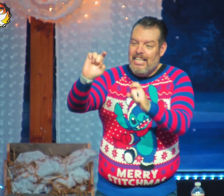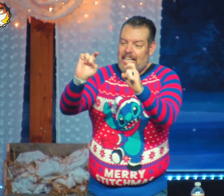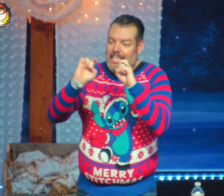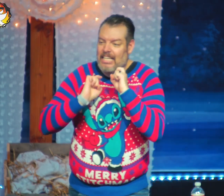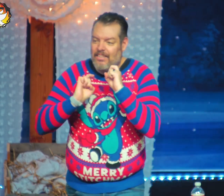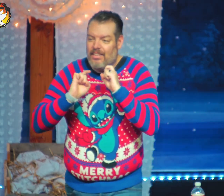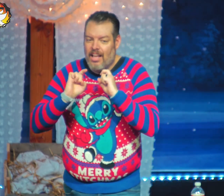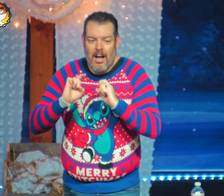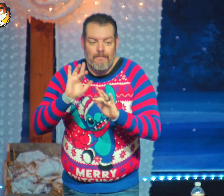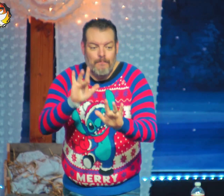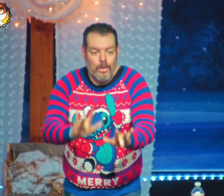cannot be taken away.